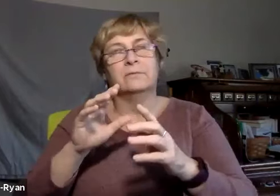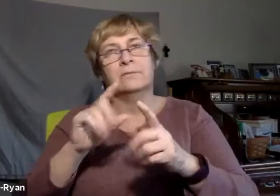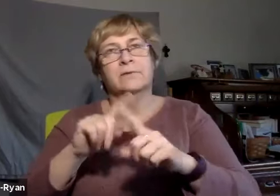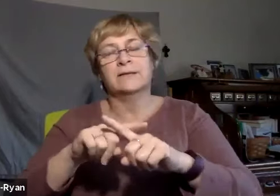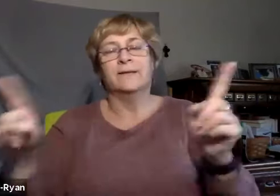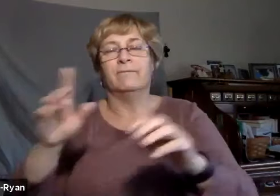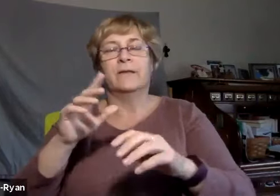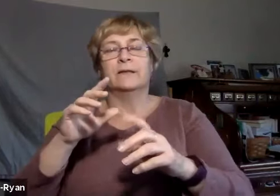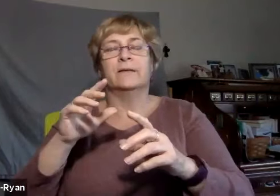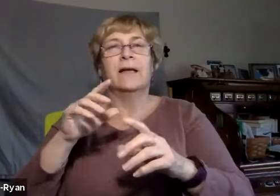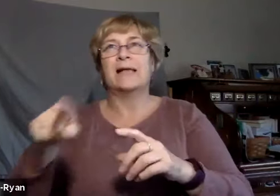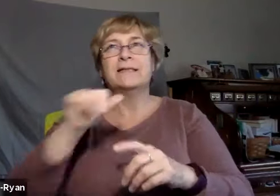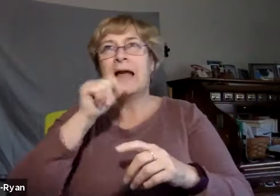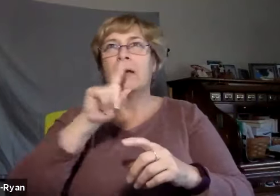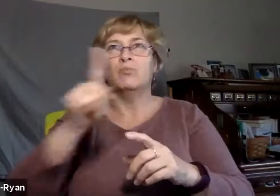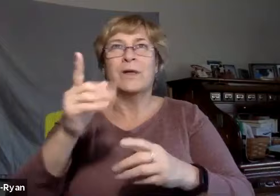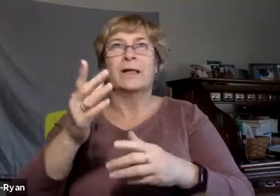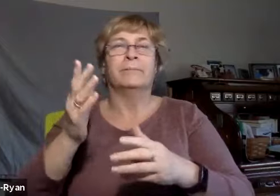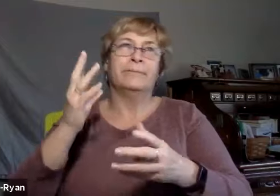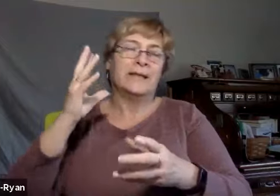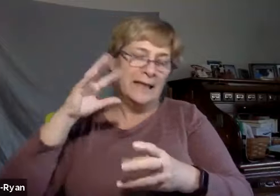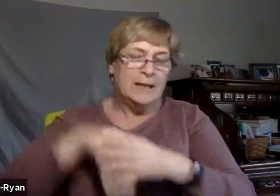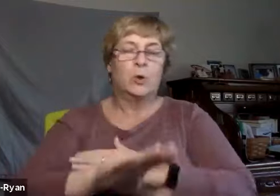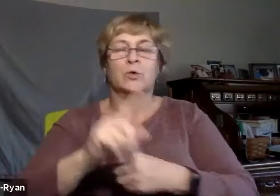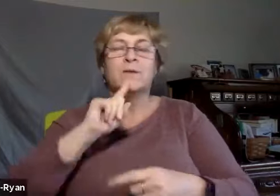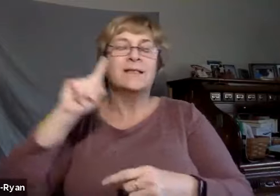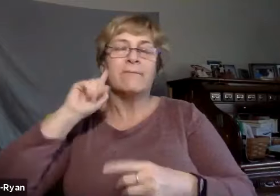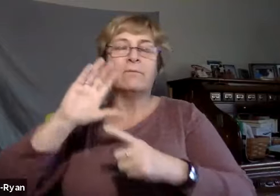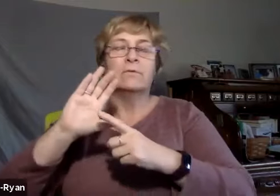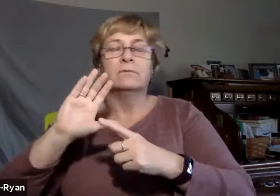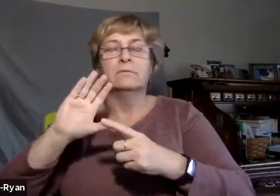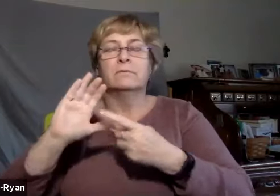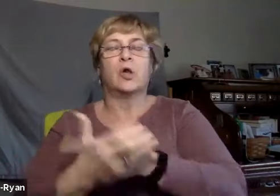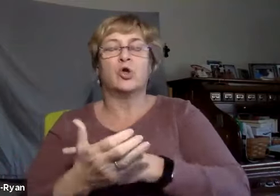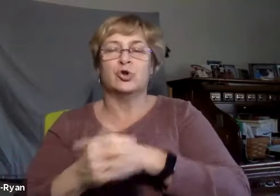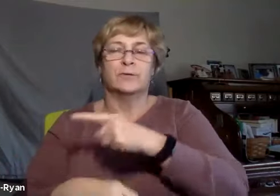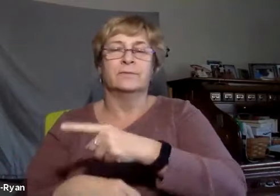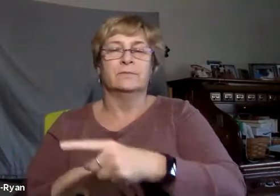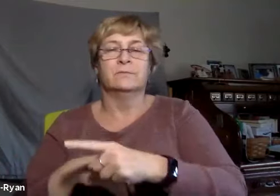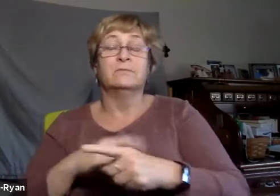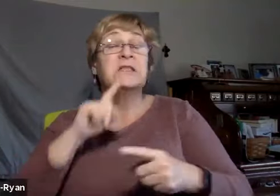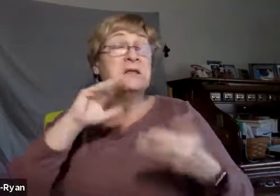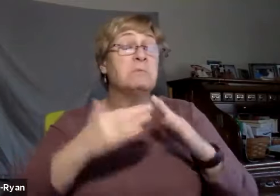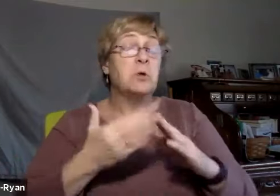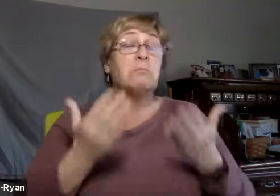community. That's very different. She wasn't part of deaf